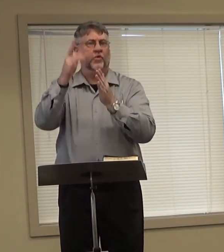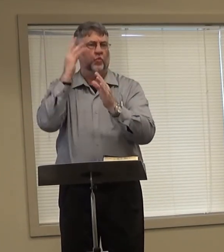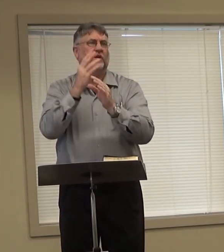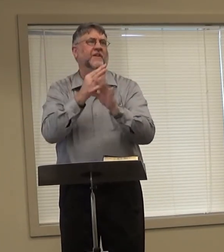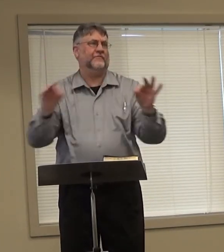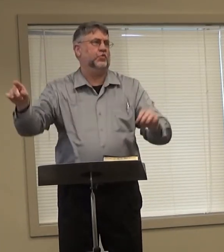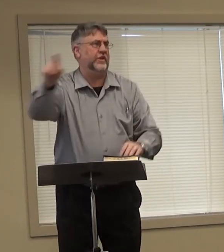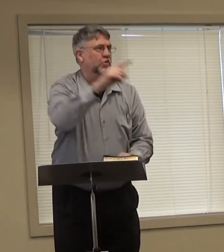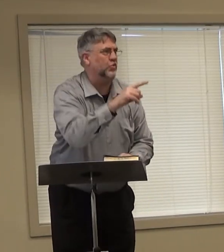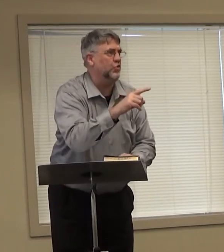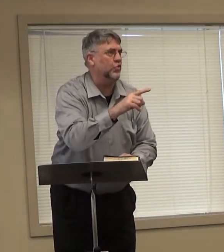what frees you.